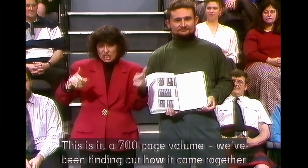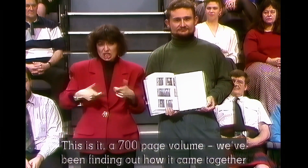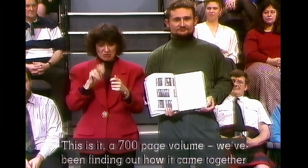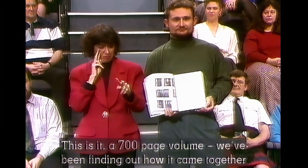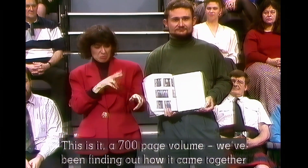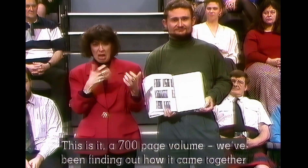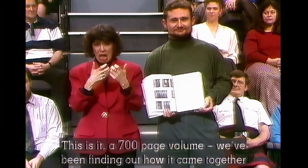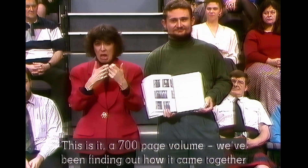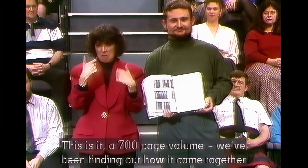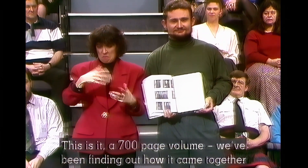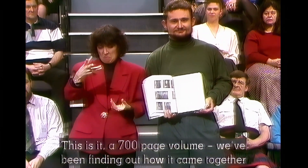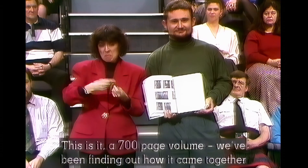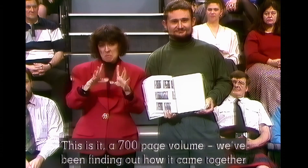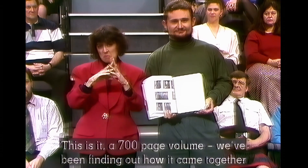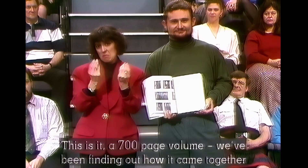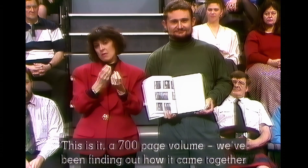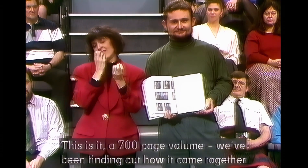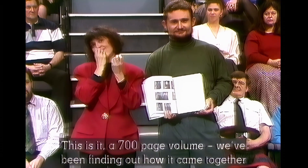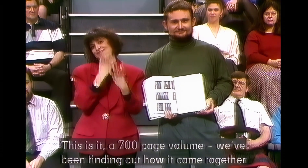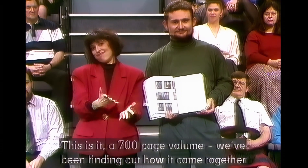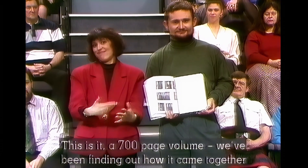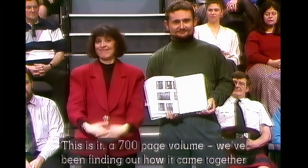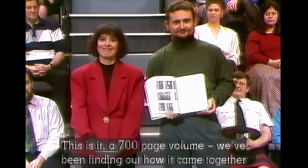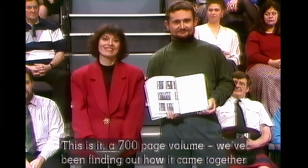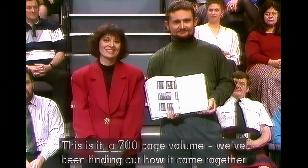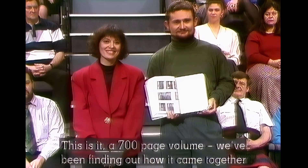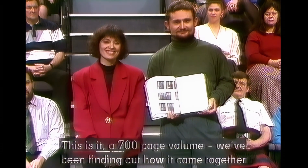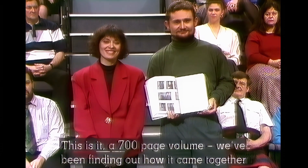700-page volume. We've been finding out how it all came together.